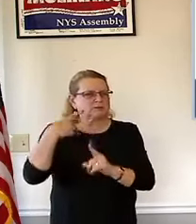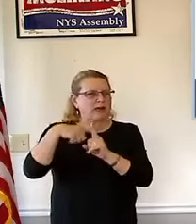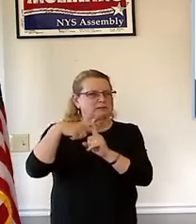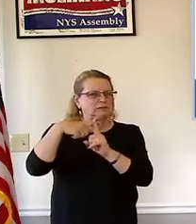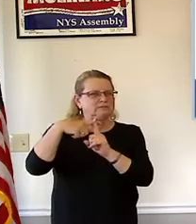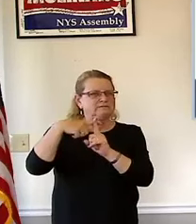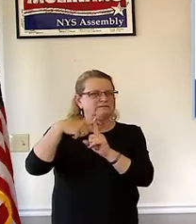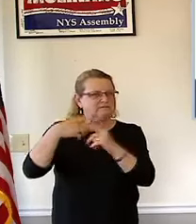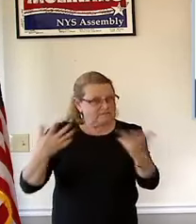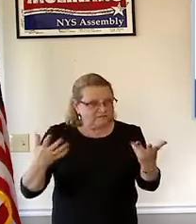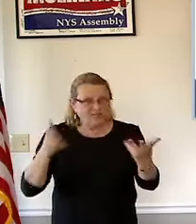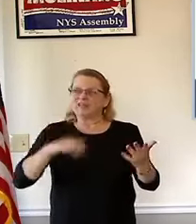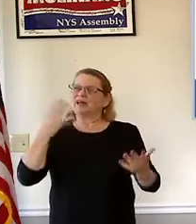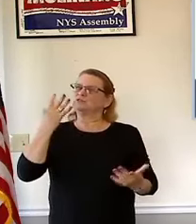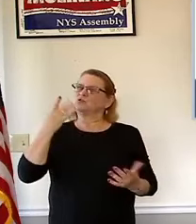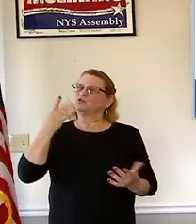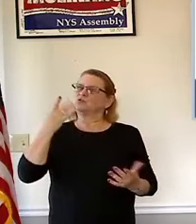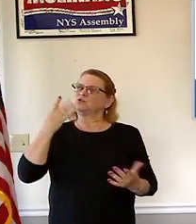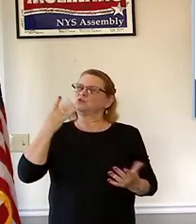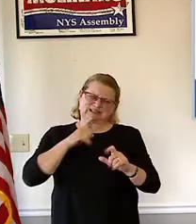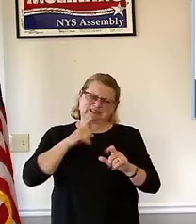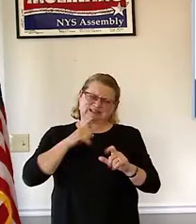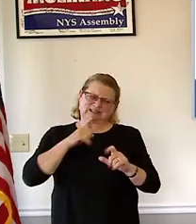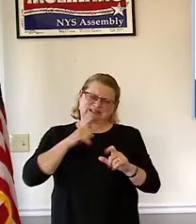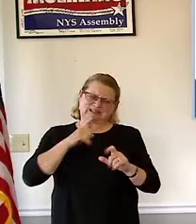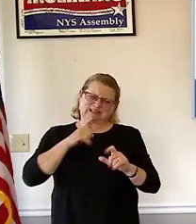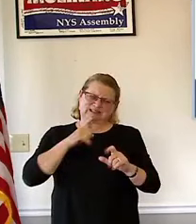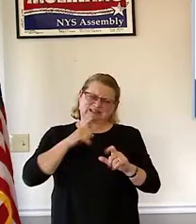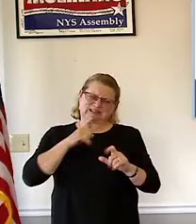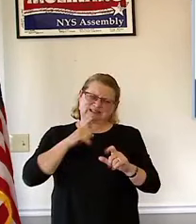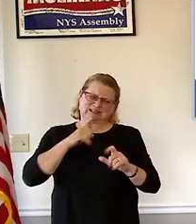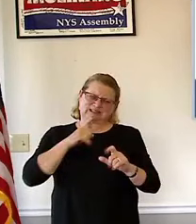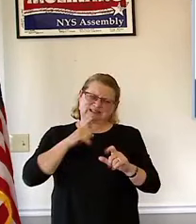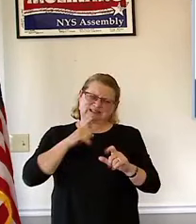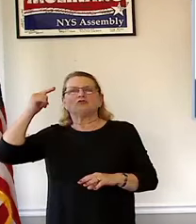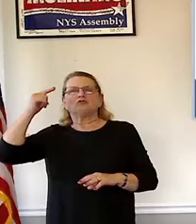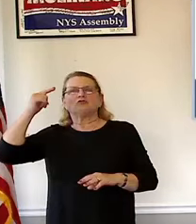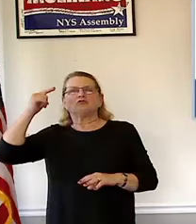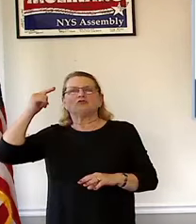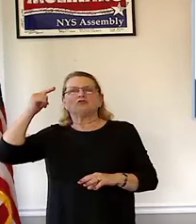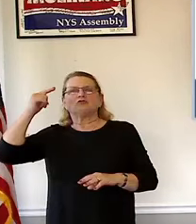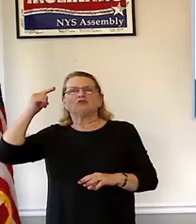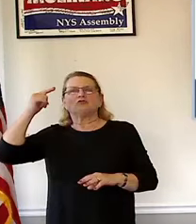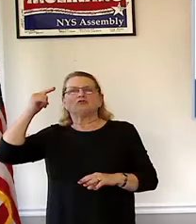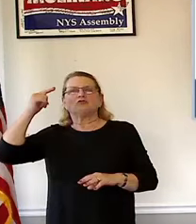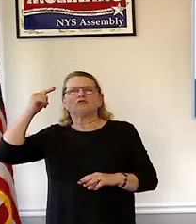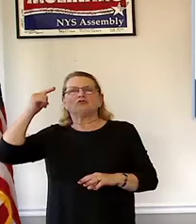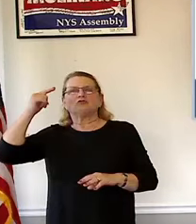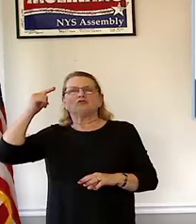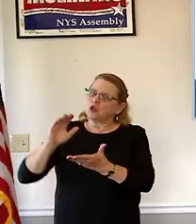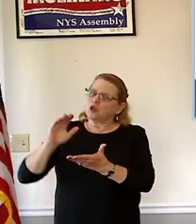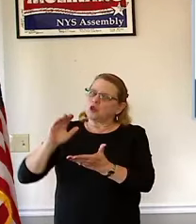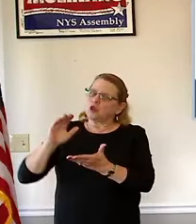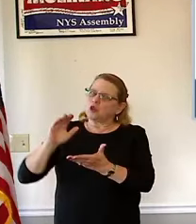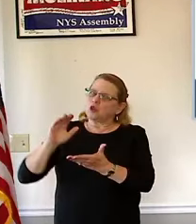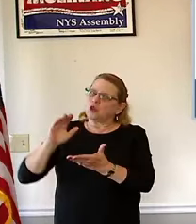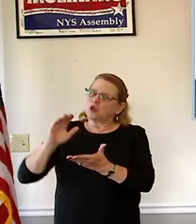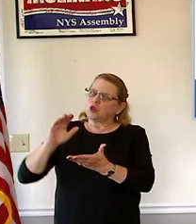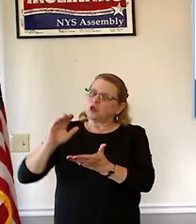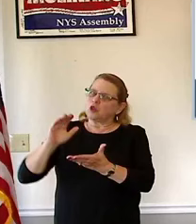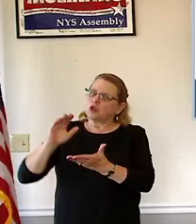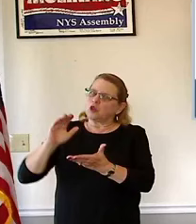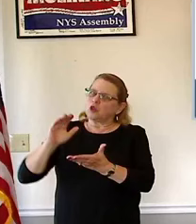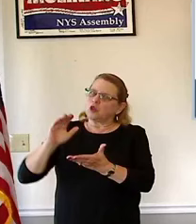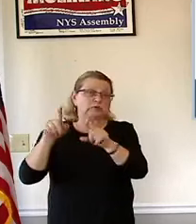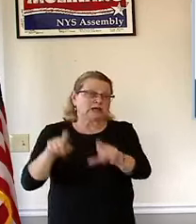makes sense. And I will say this, the federal government has talked about reducing its federal commitment to testing. That is a